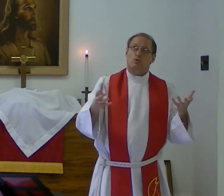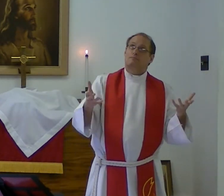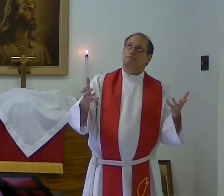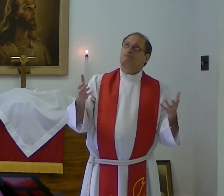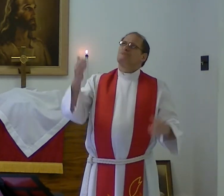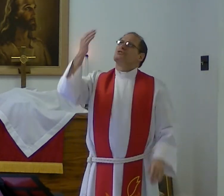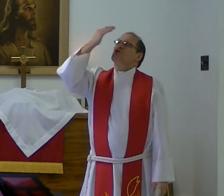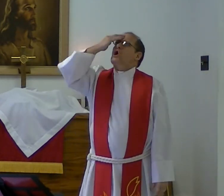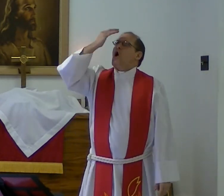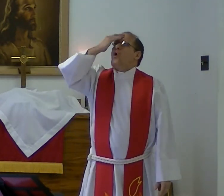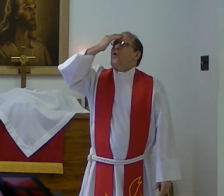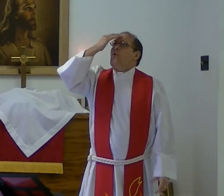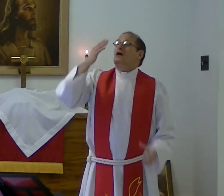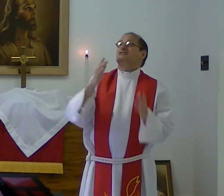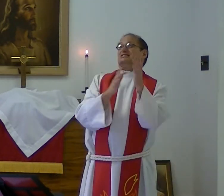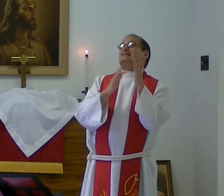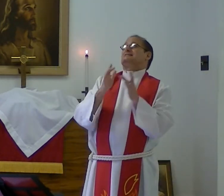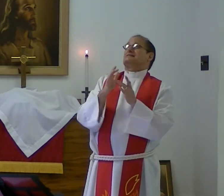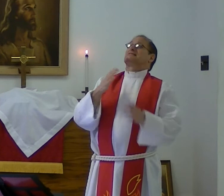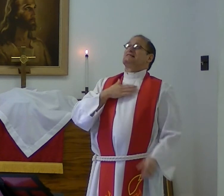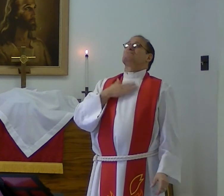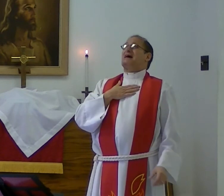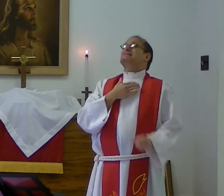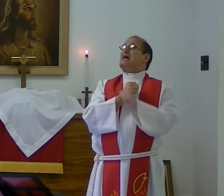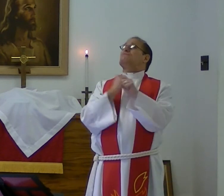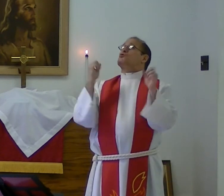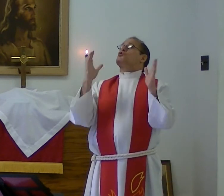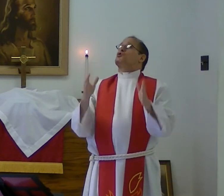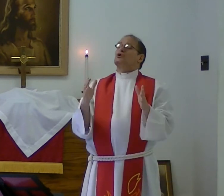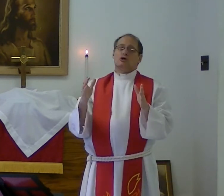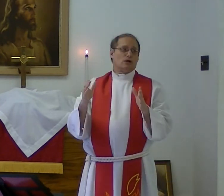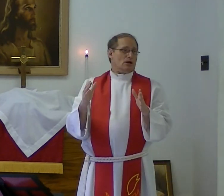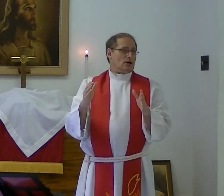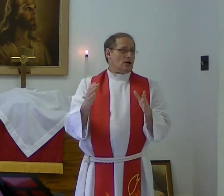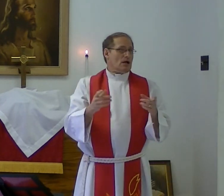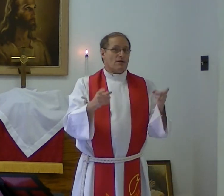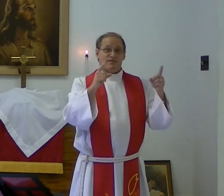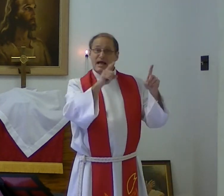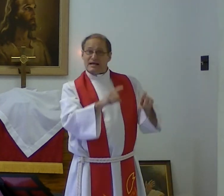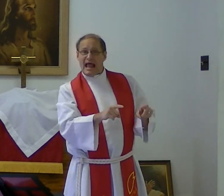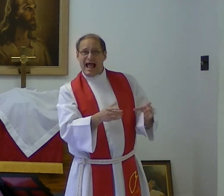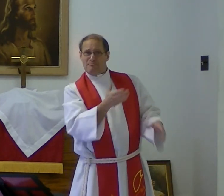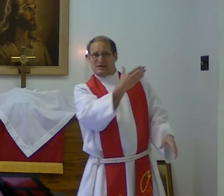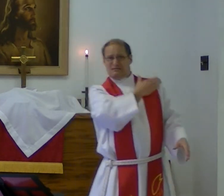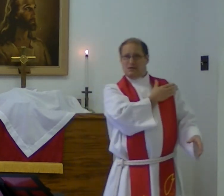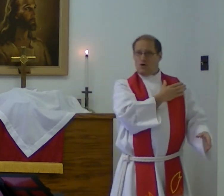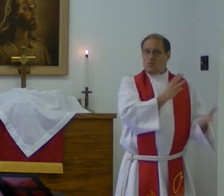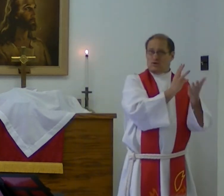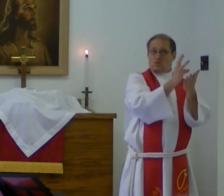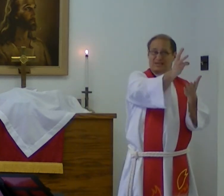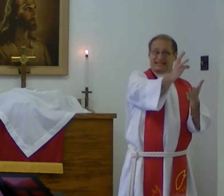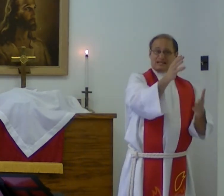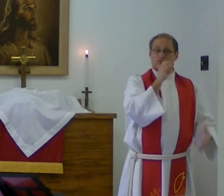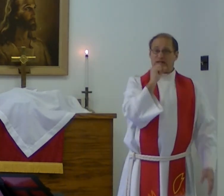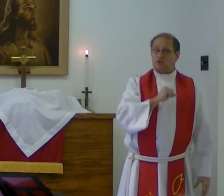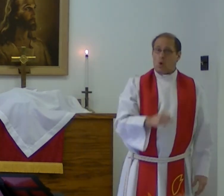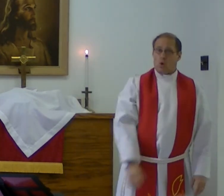know Jesus is my Savior. That can happen when we're six weeks old.